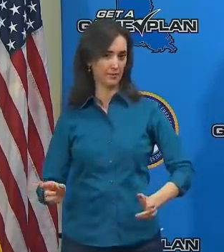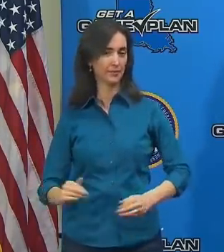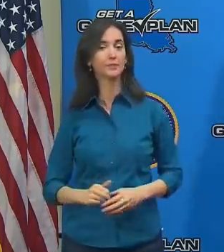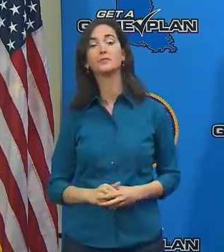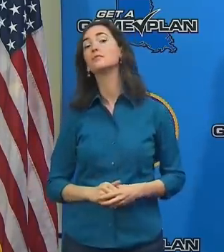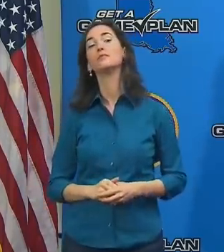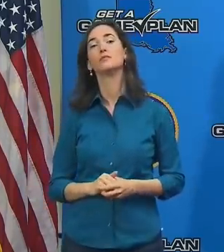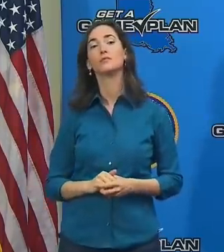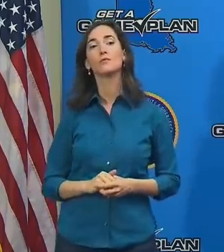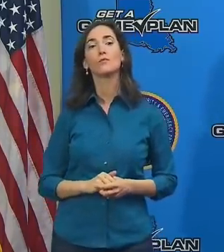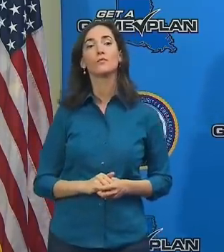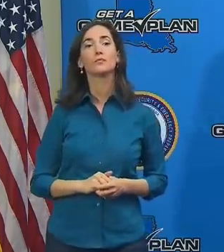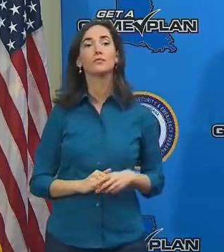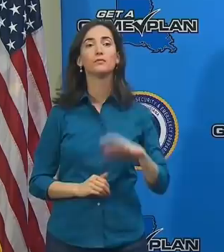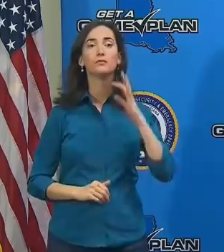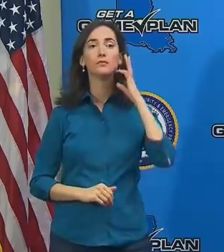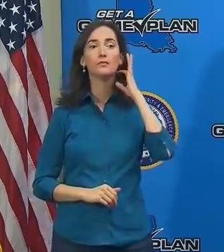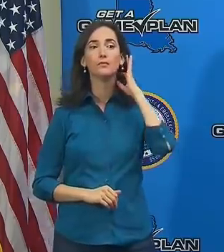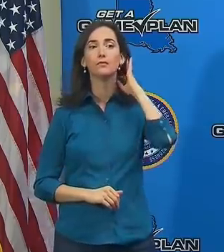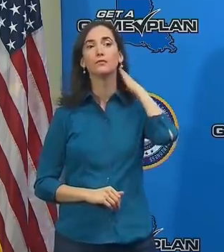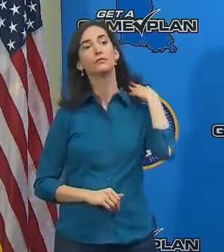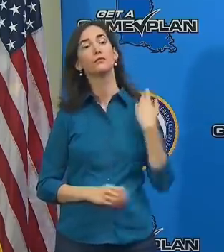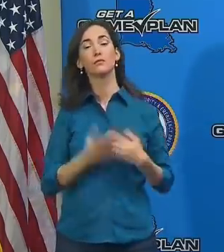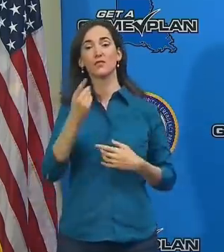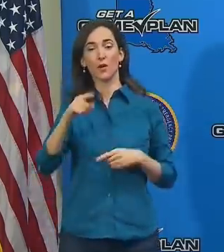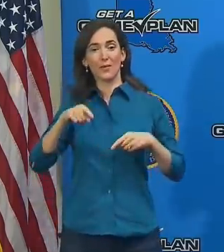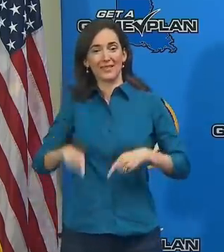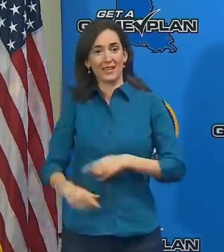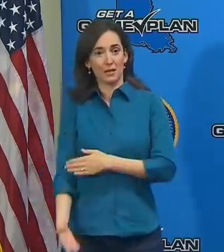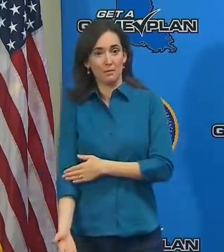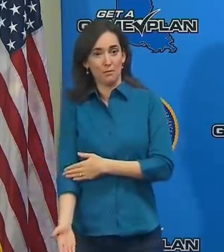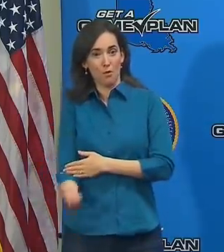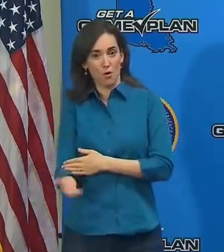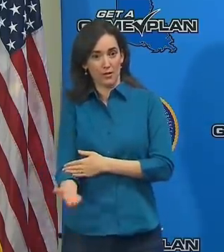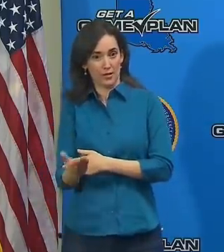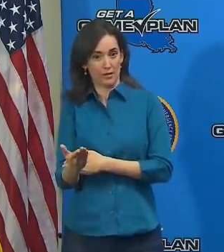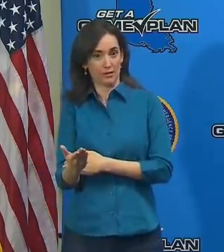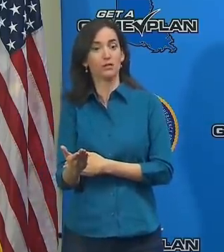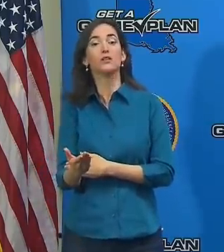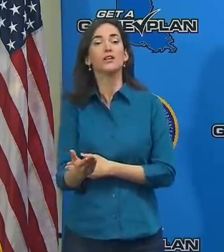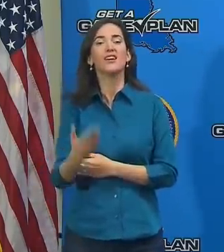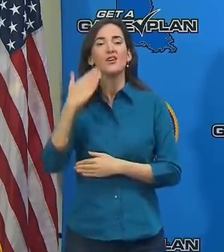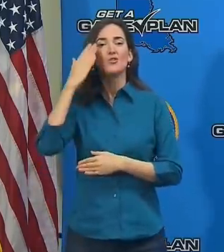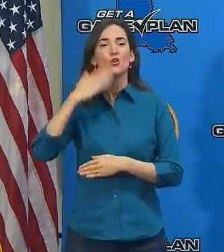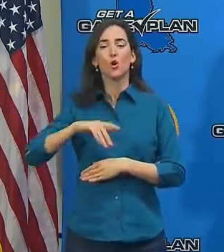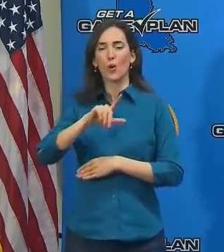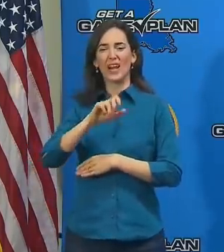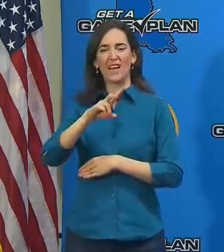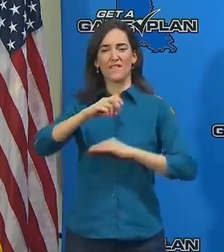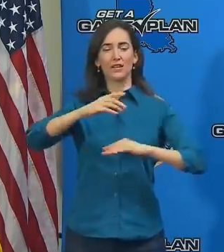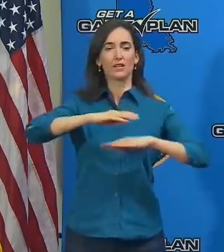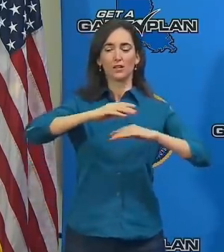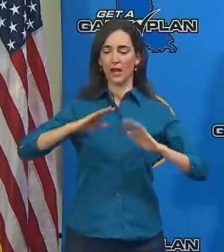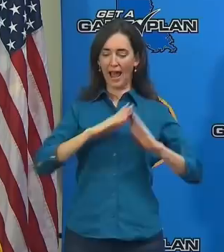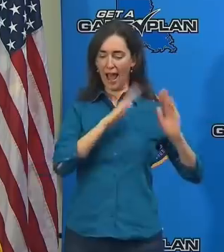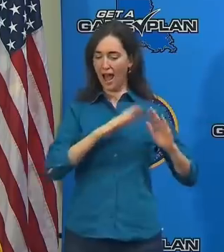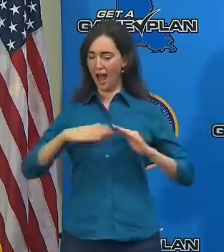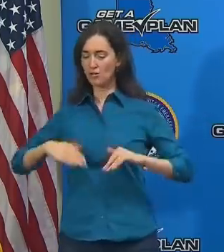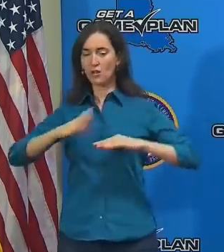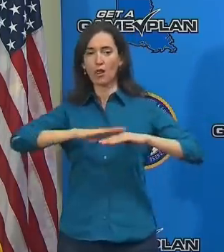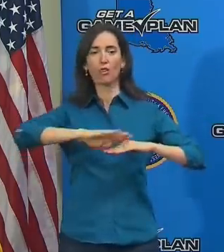As late as this morning, additional protection measures were being undertaken by levee districts, such as the South Lapoosh Levee